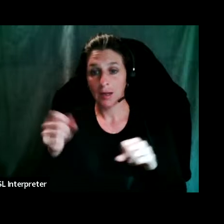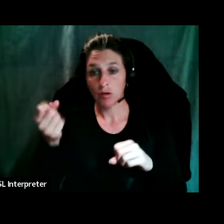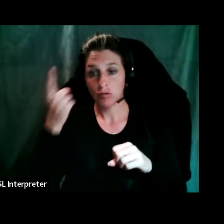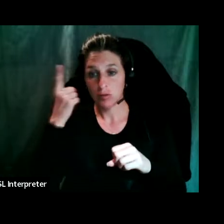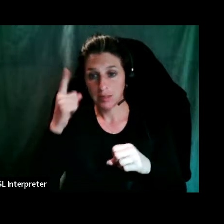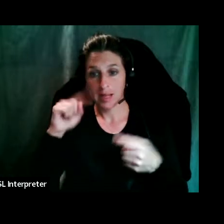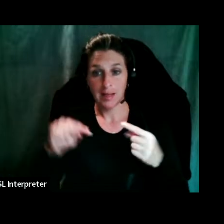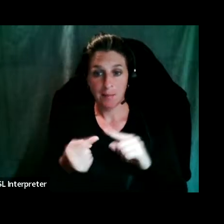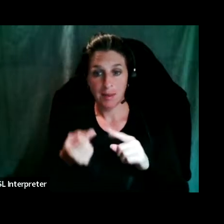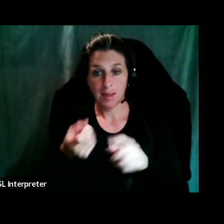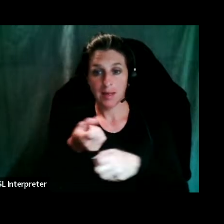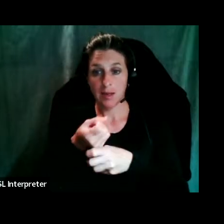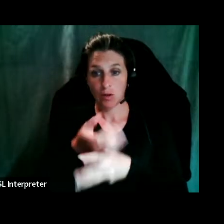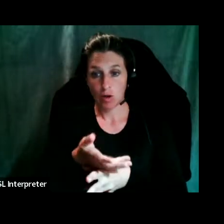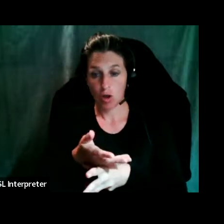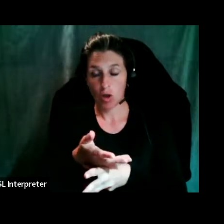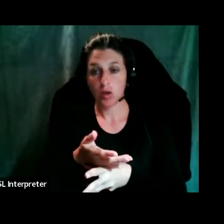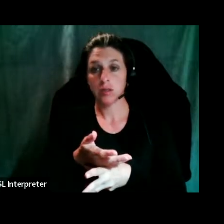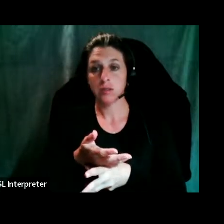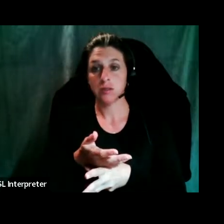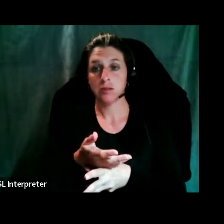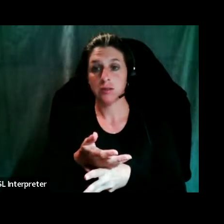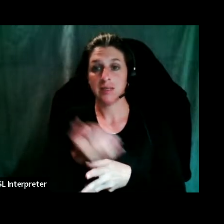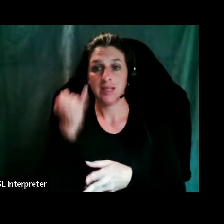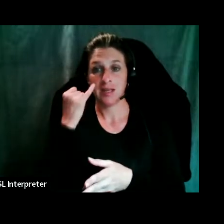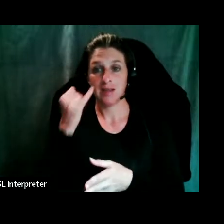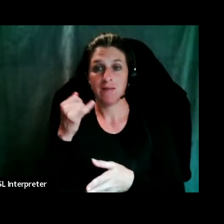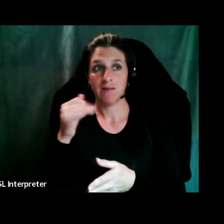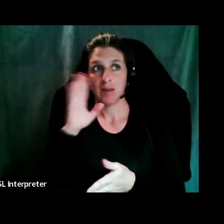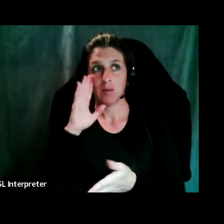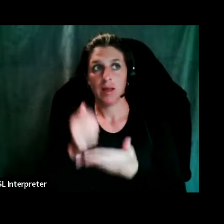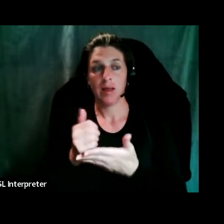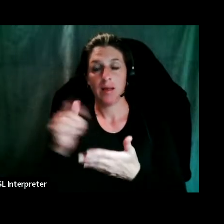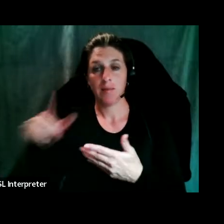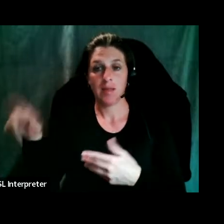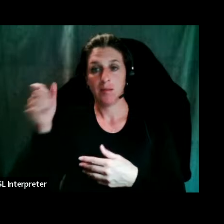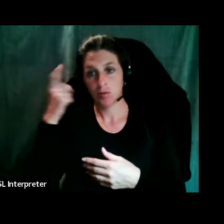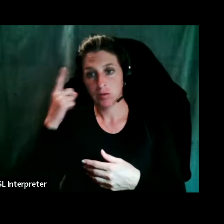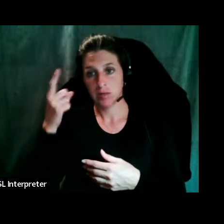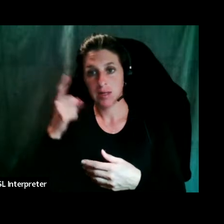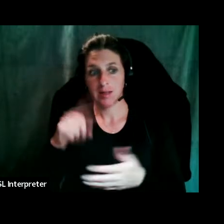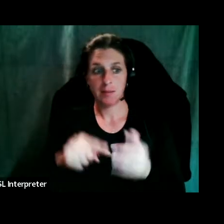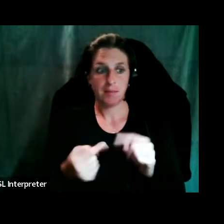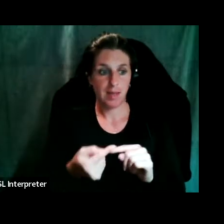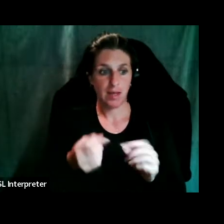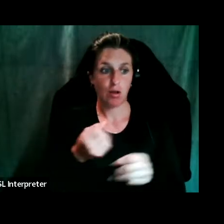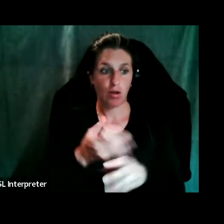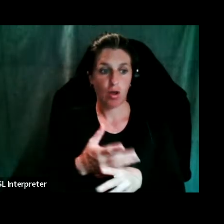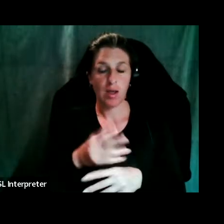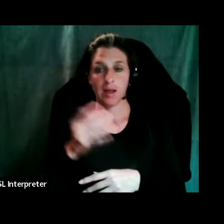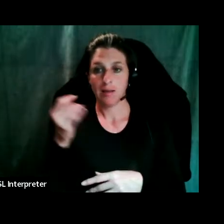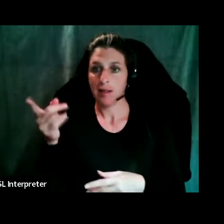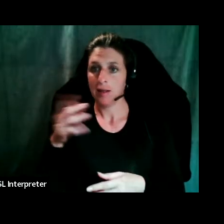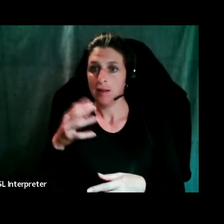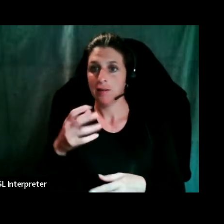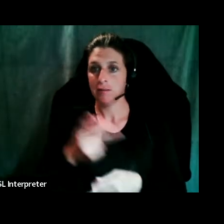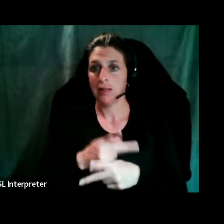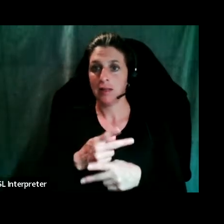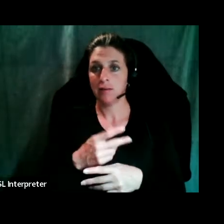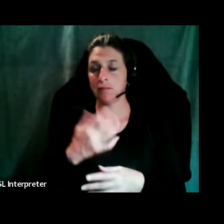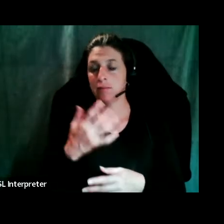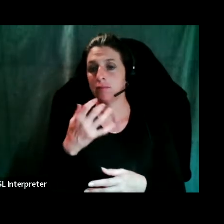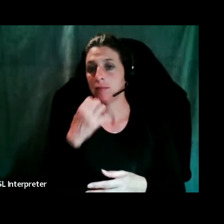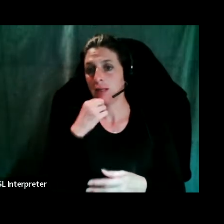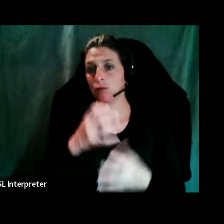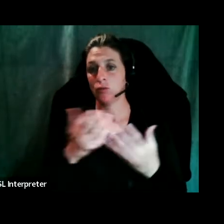that it caused, if that would help them to understand the pain that it would cause, and that they would care so much that they wouldn't want to cause any